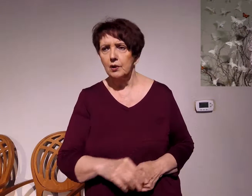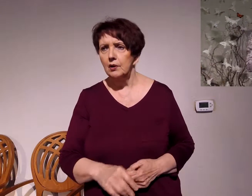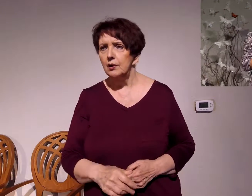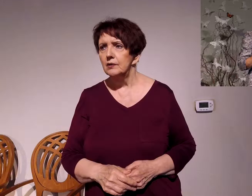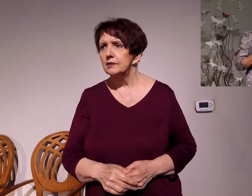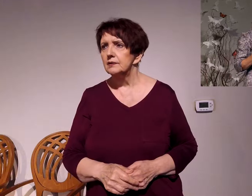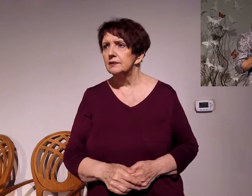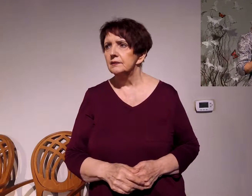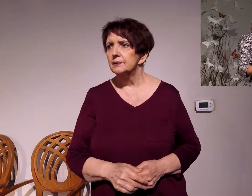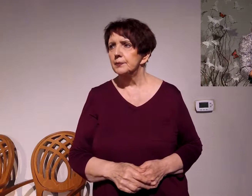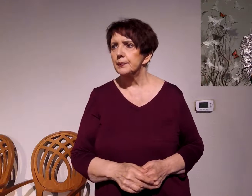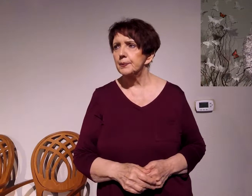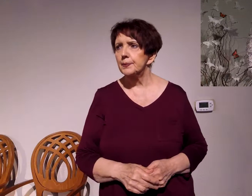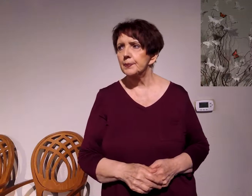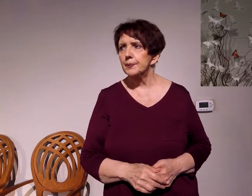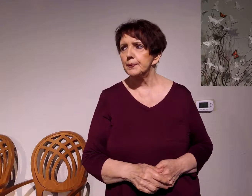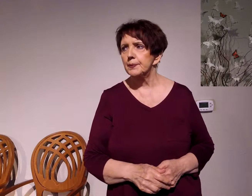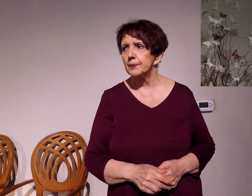inside ourselves.